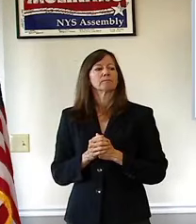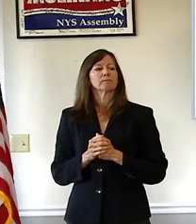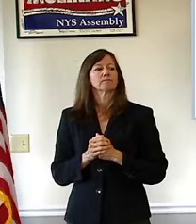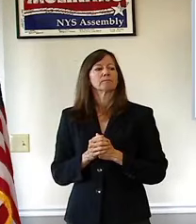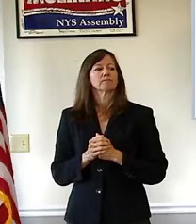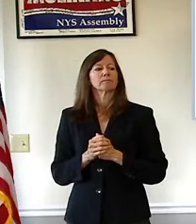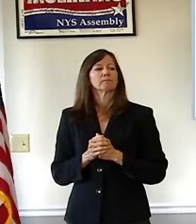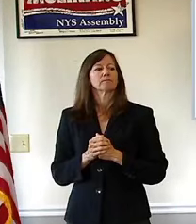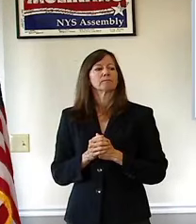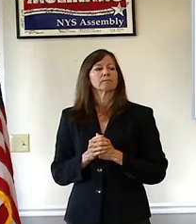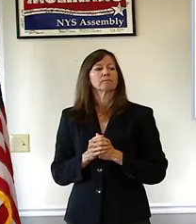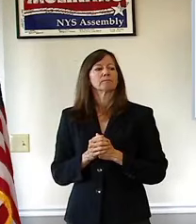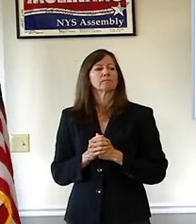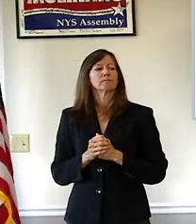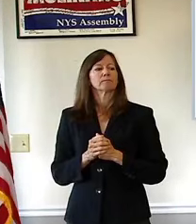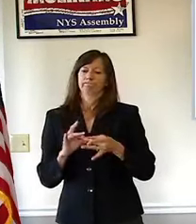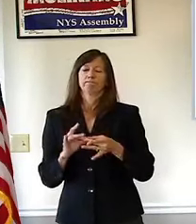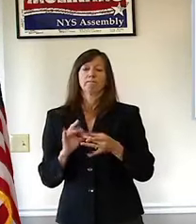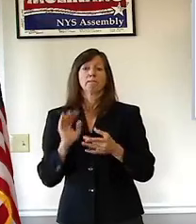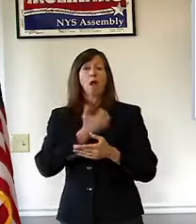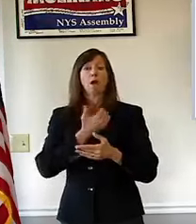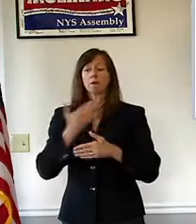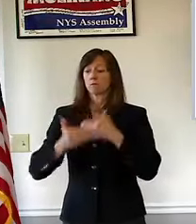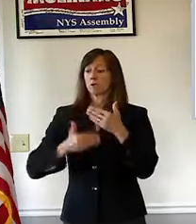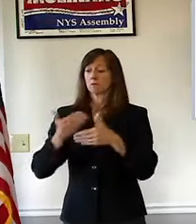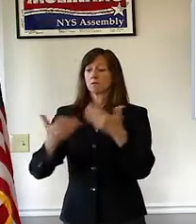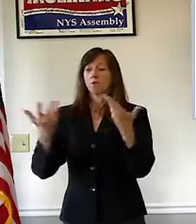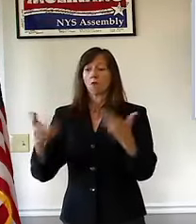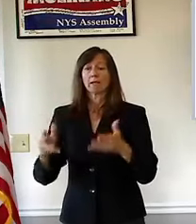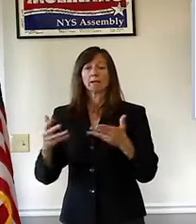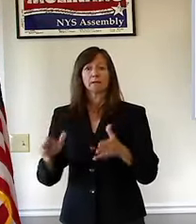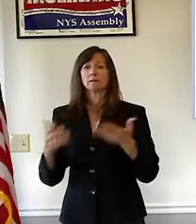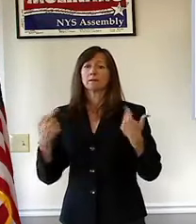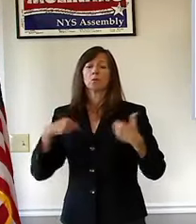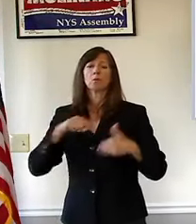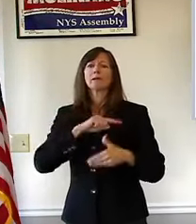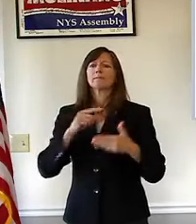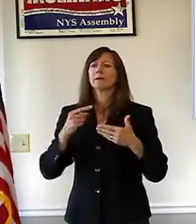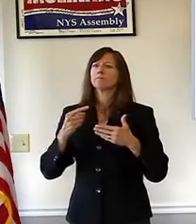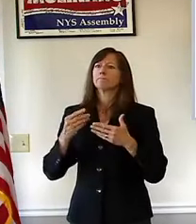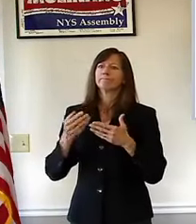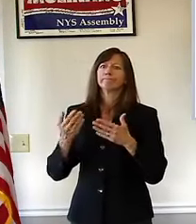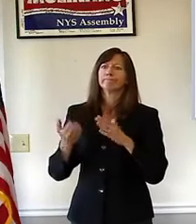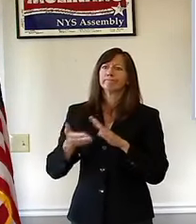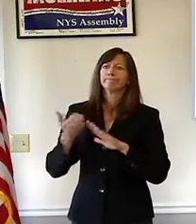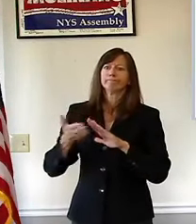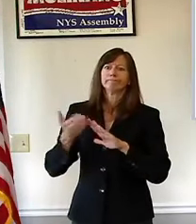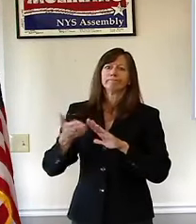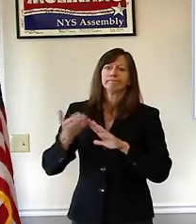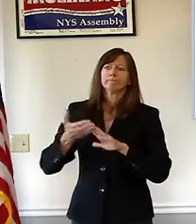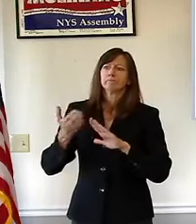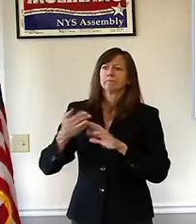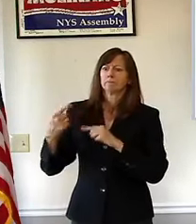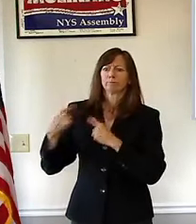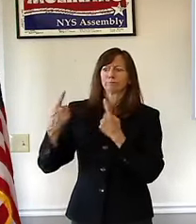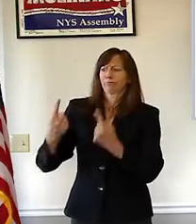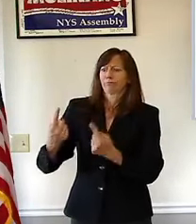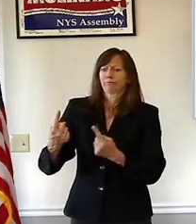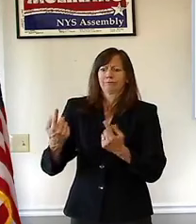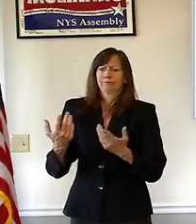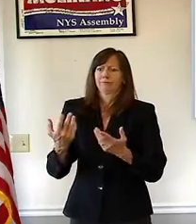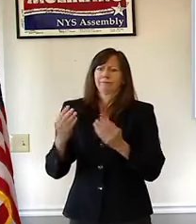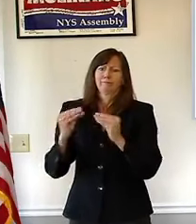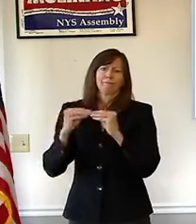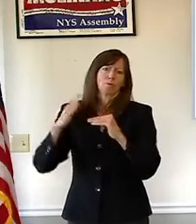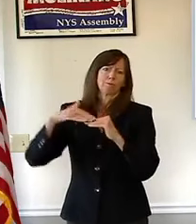is a process that has been undergoing for, I'd say, the last at least 5 to 10 years, depending